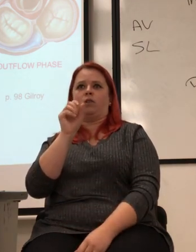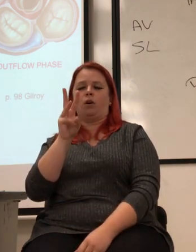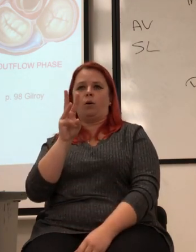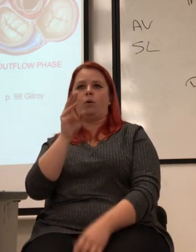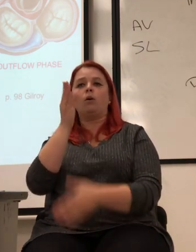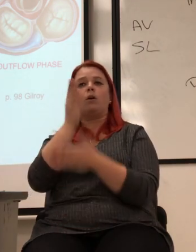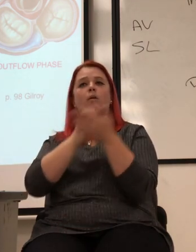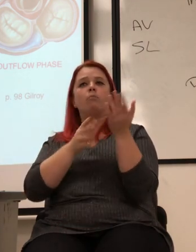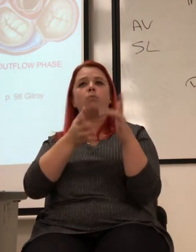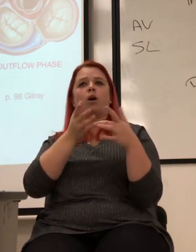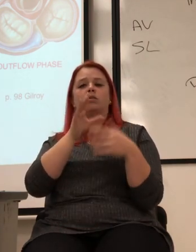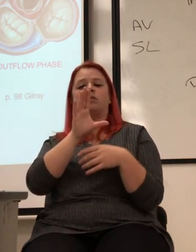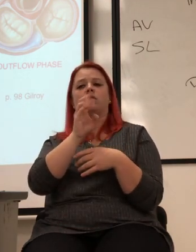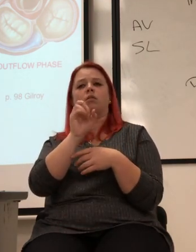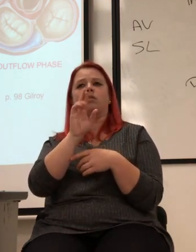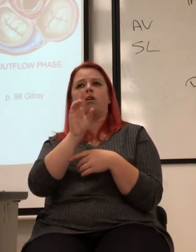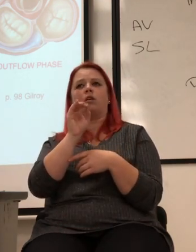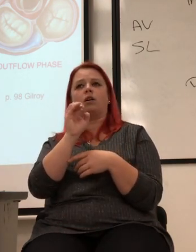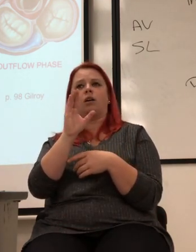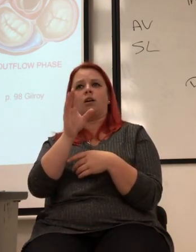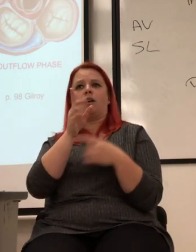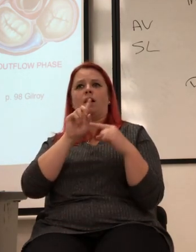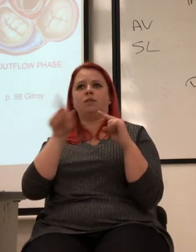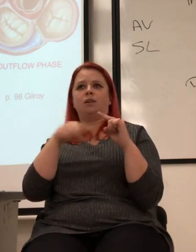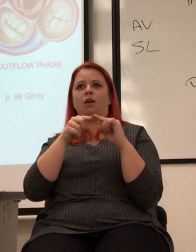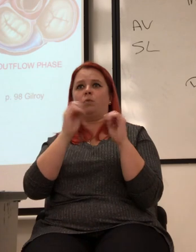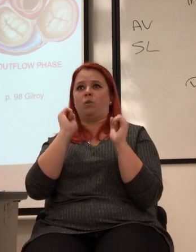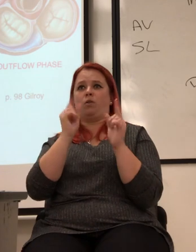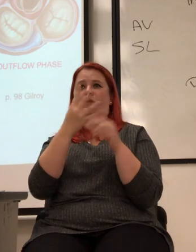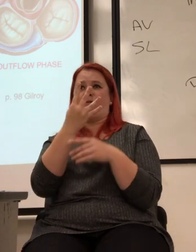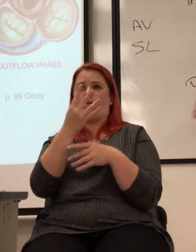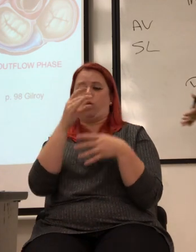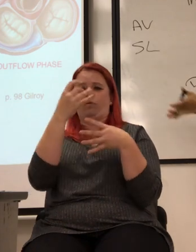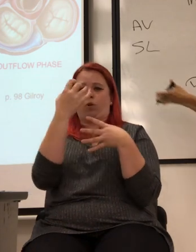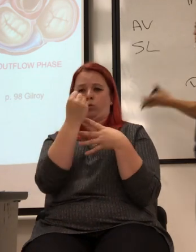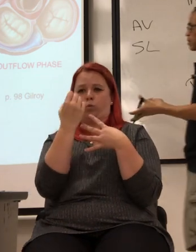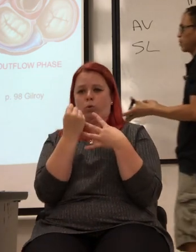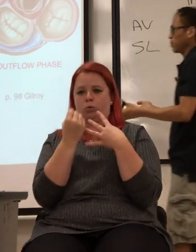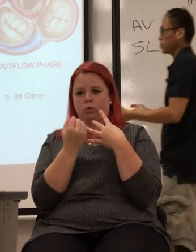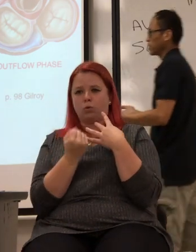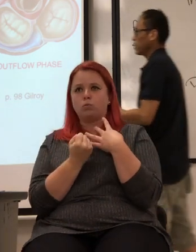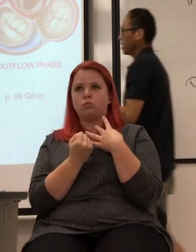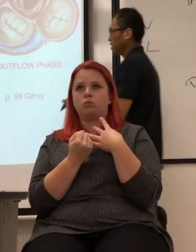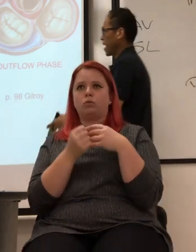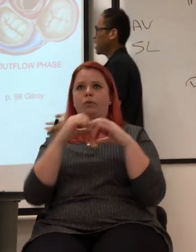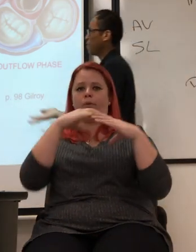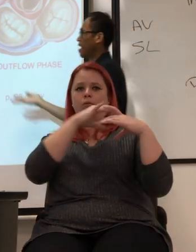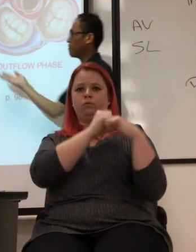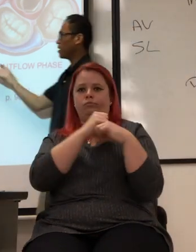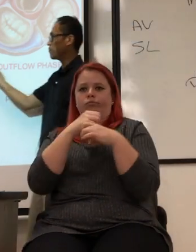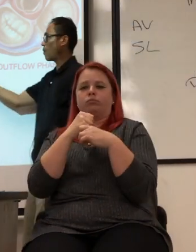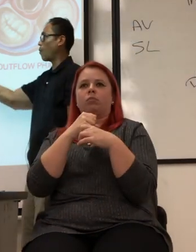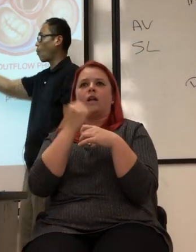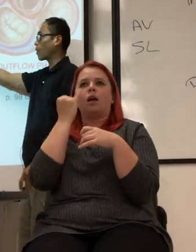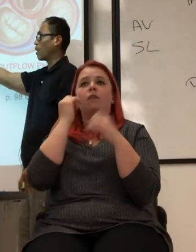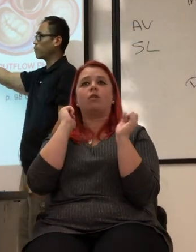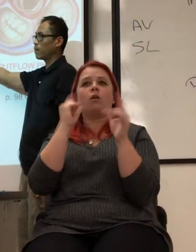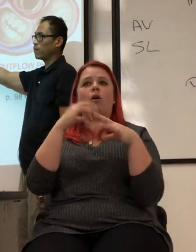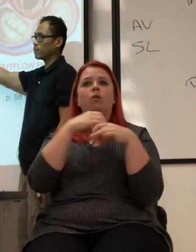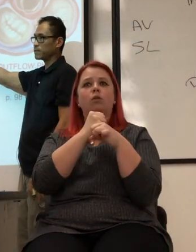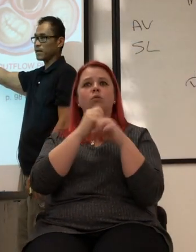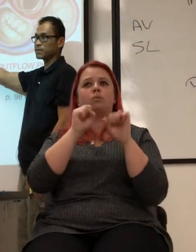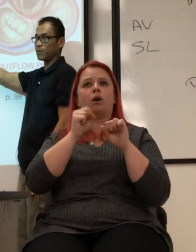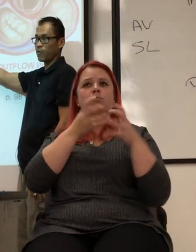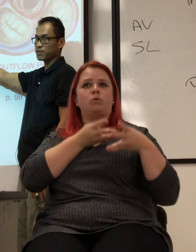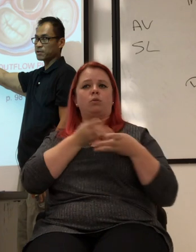four valves close. Let me ask you a question. If all four valves are closed, can you have inflow or